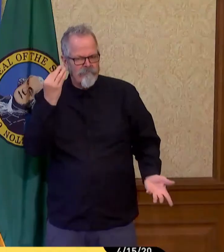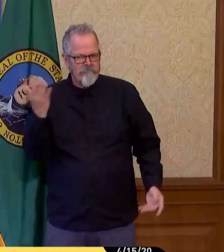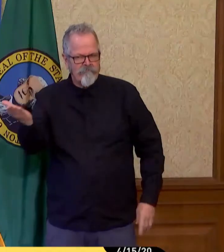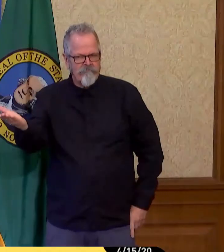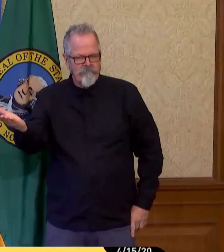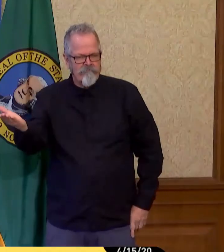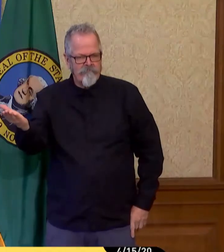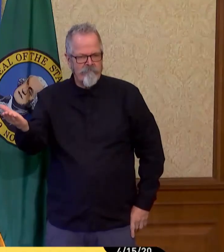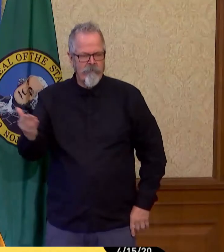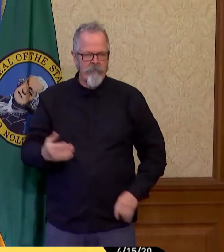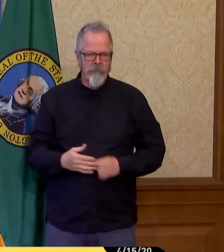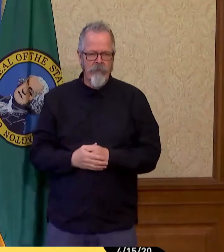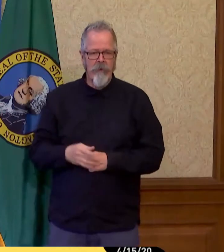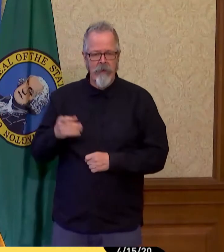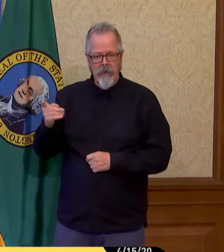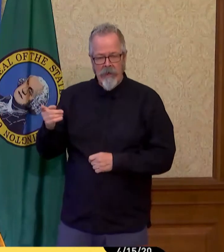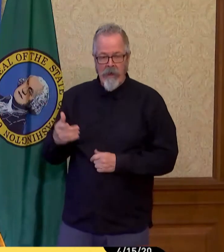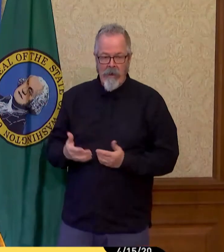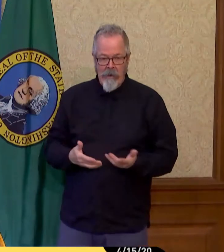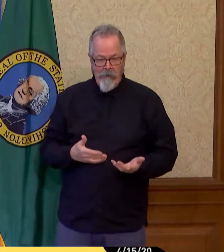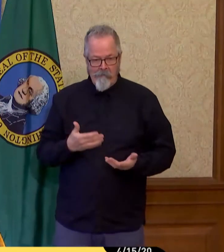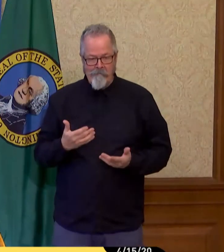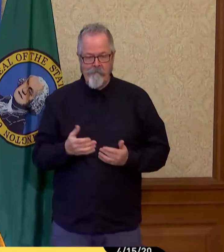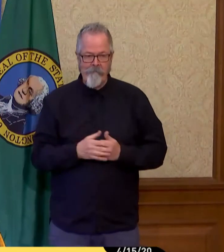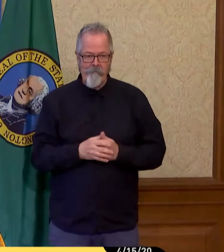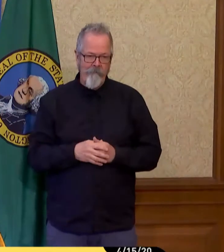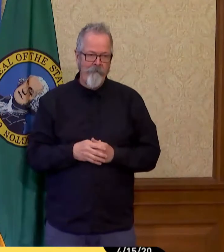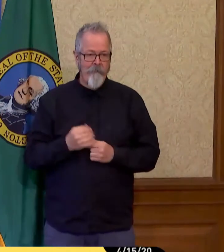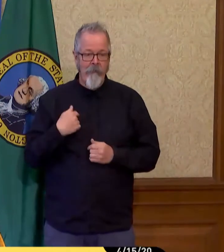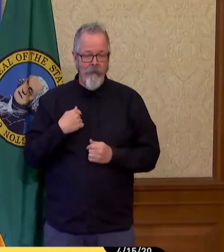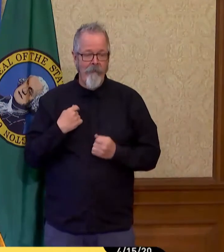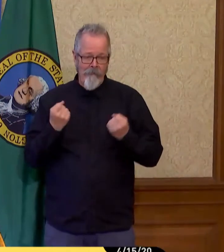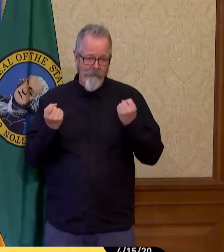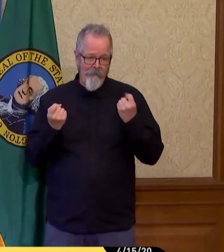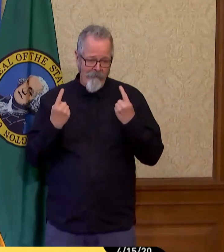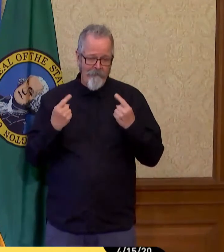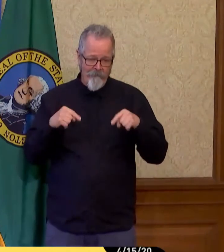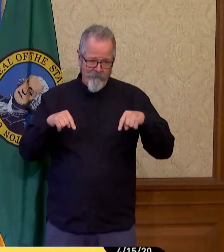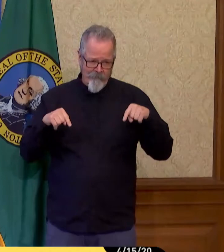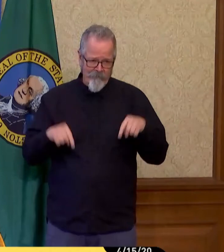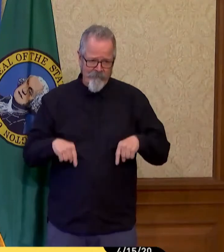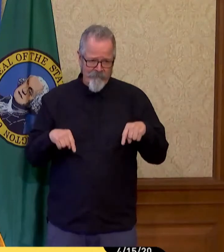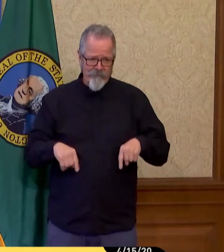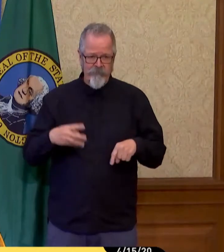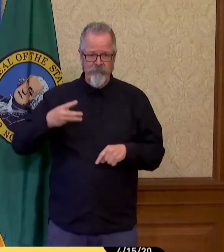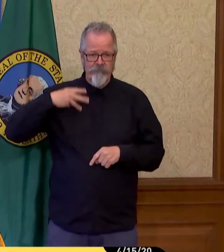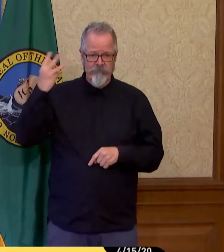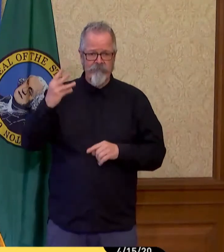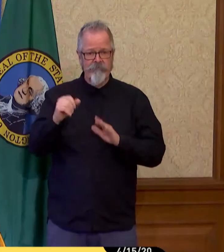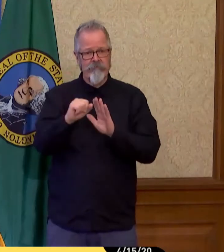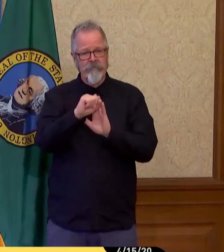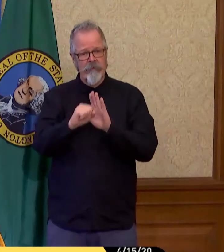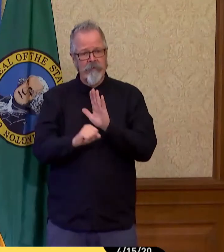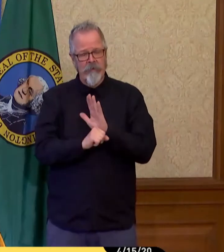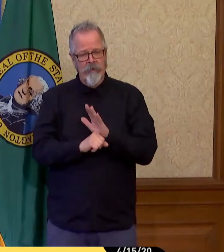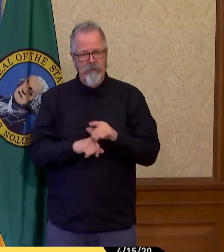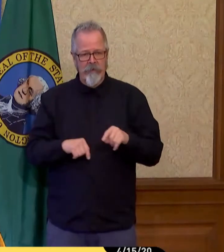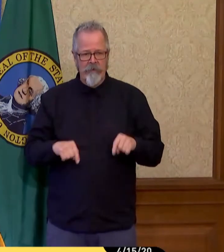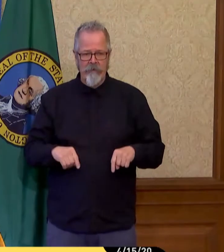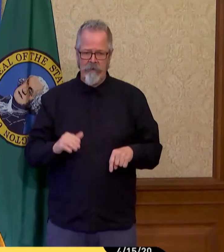international economy. We're very cosmopolitan. We export and import, one of the biggest export states in the country, obviously.